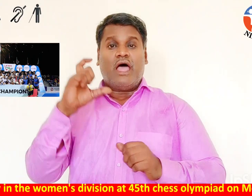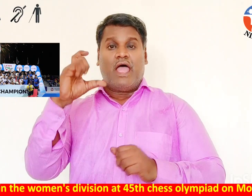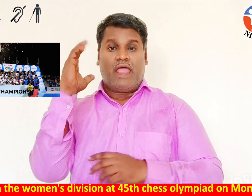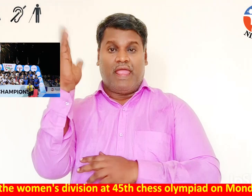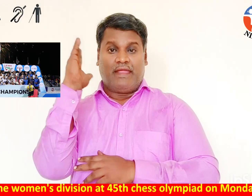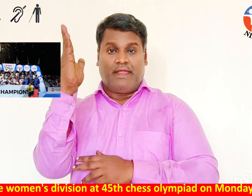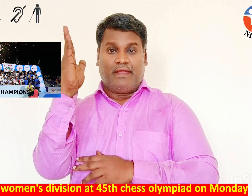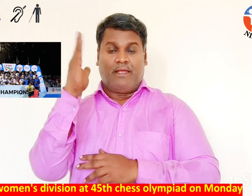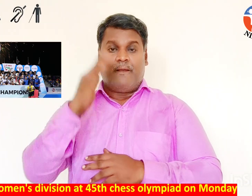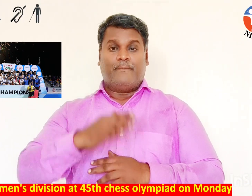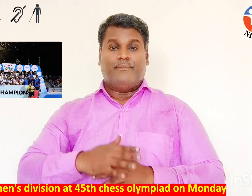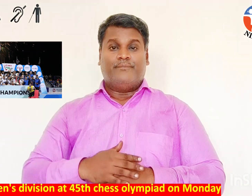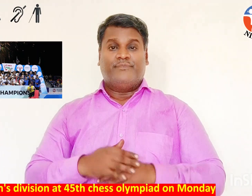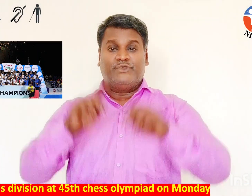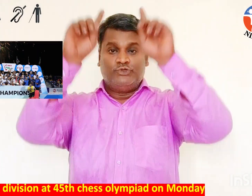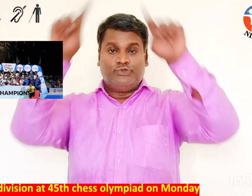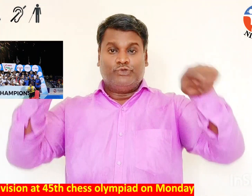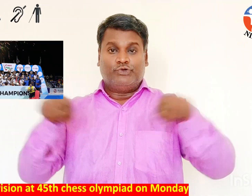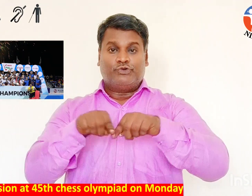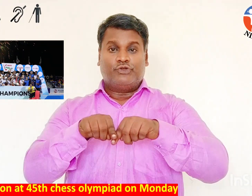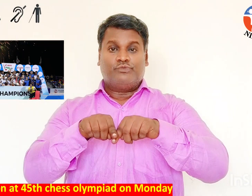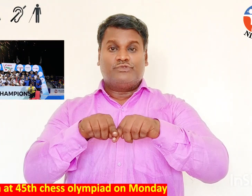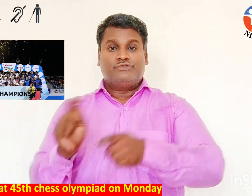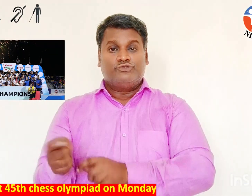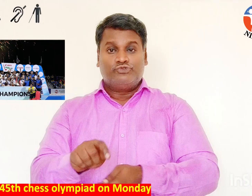Trophy hockey title on Tuesday.